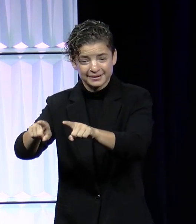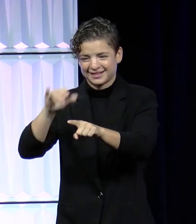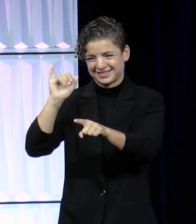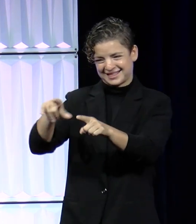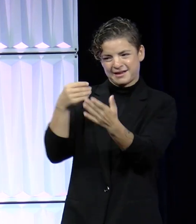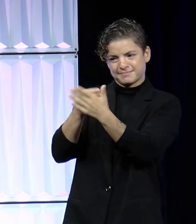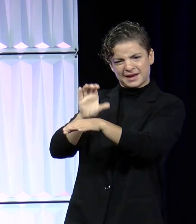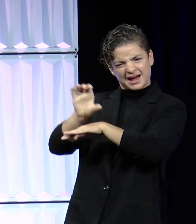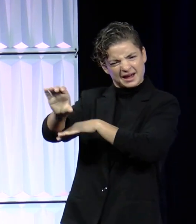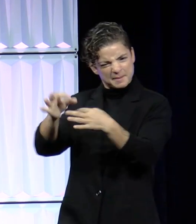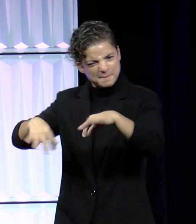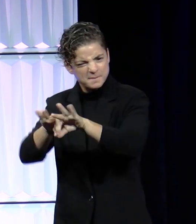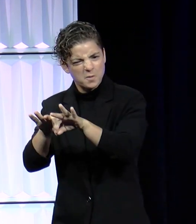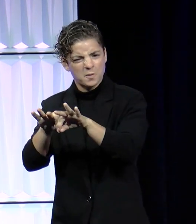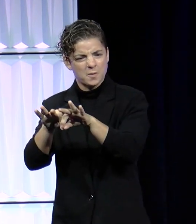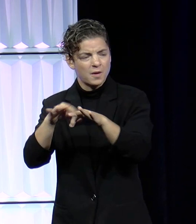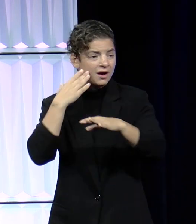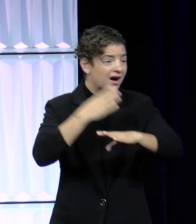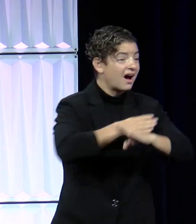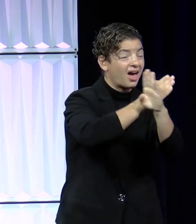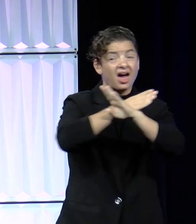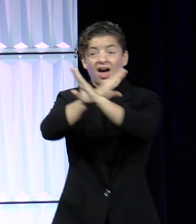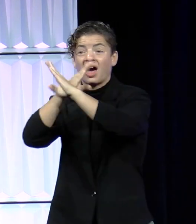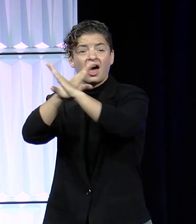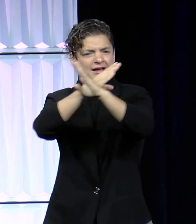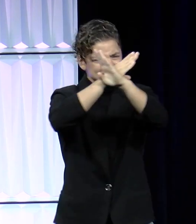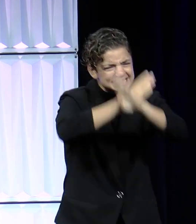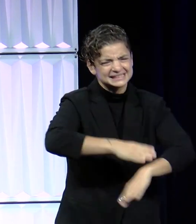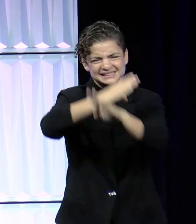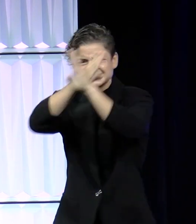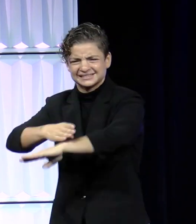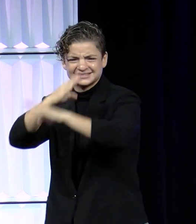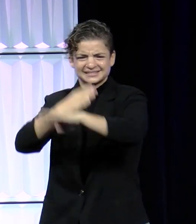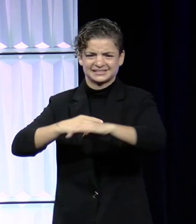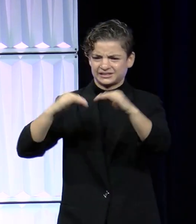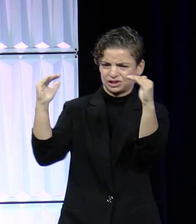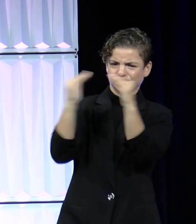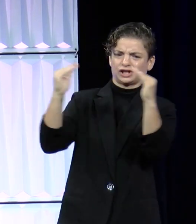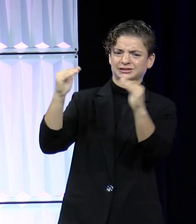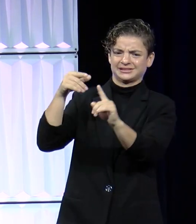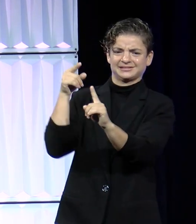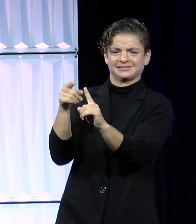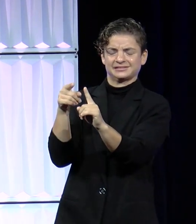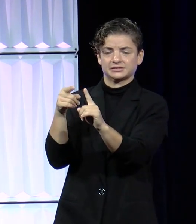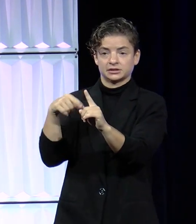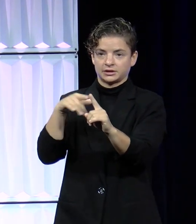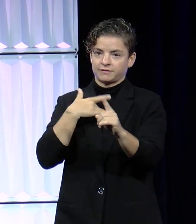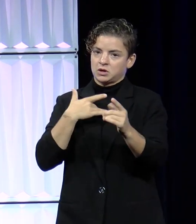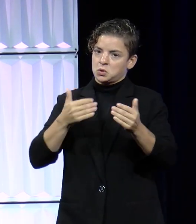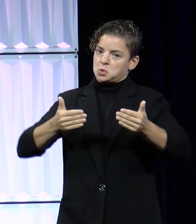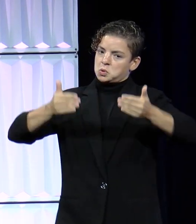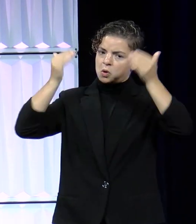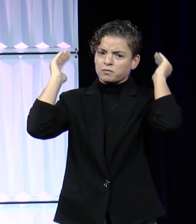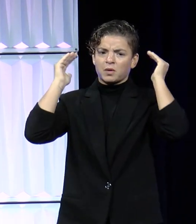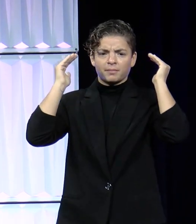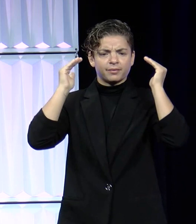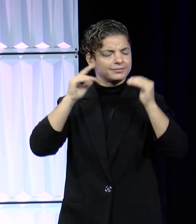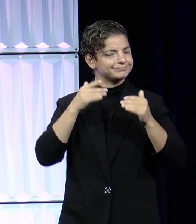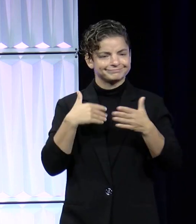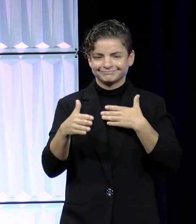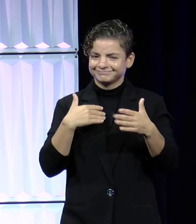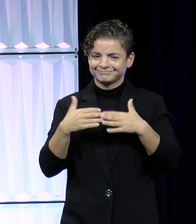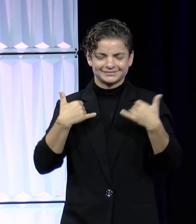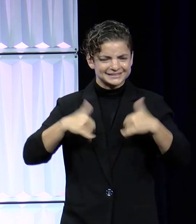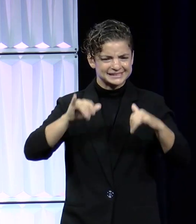and to healing can feel insurmountable. But we travel the country and we meet with sexual assault service providers